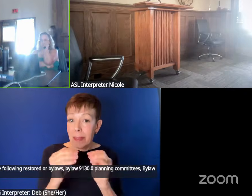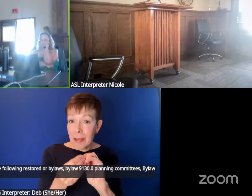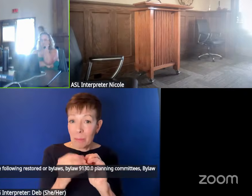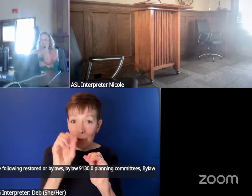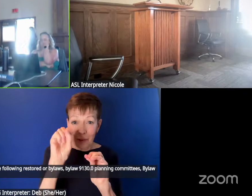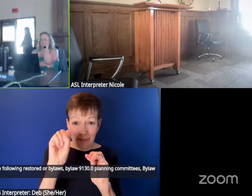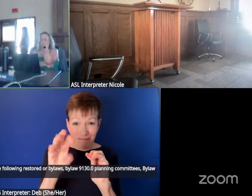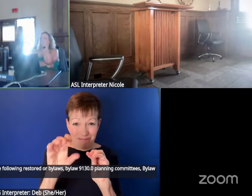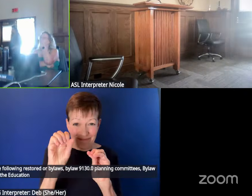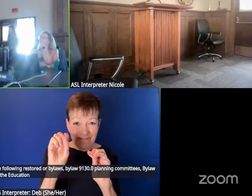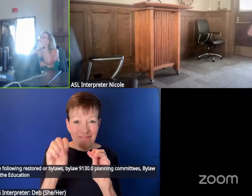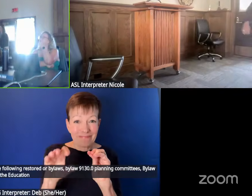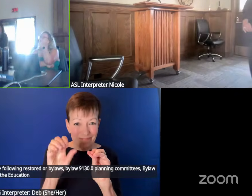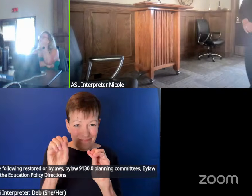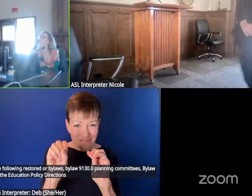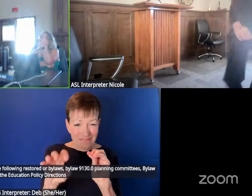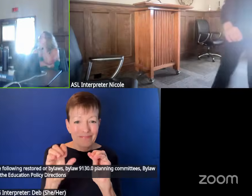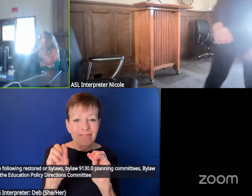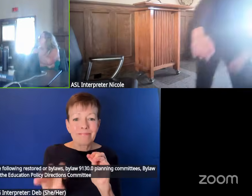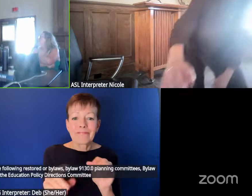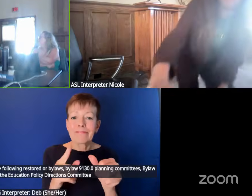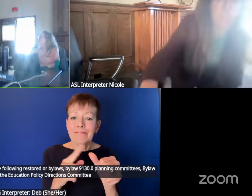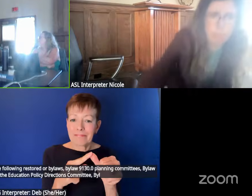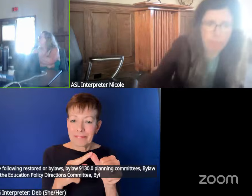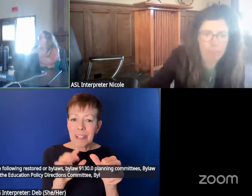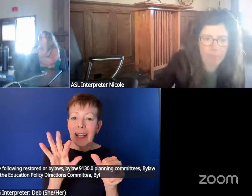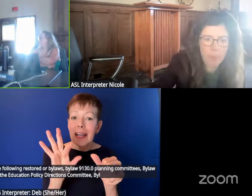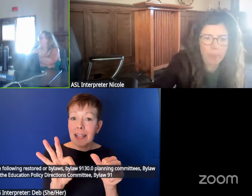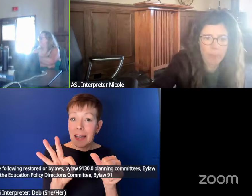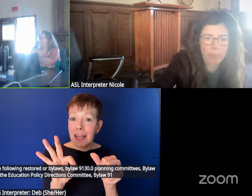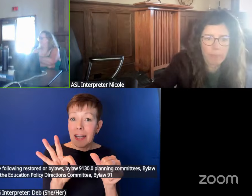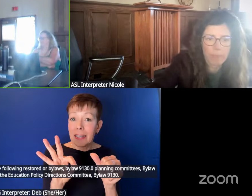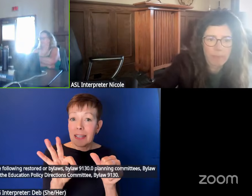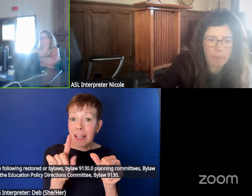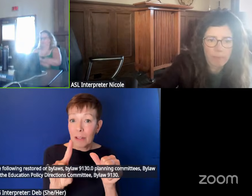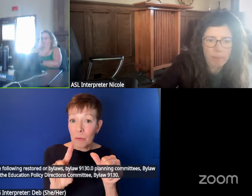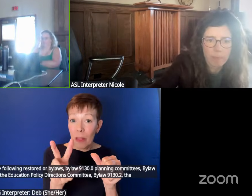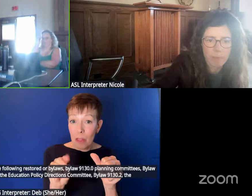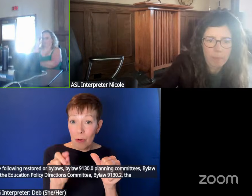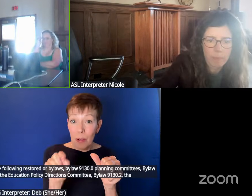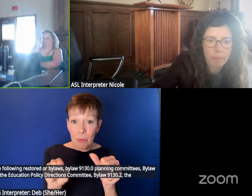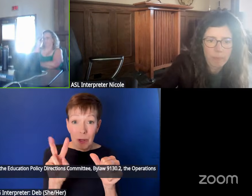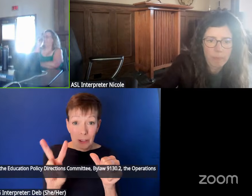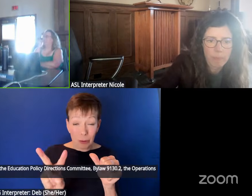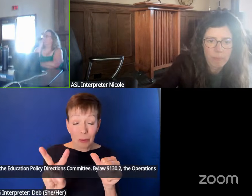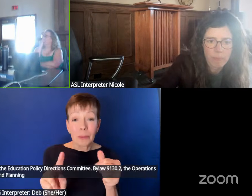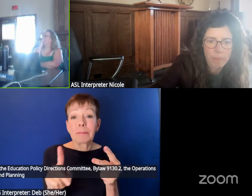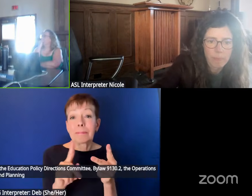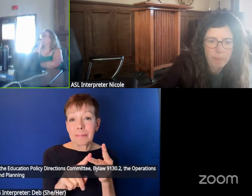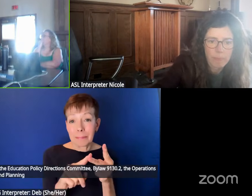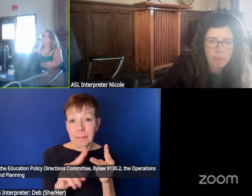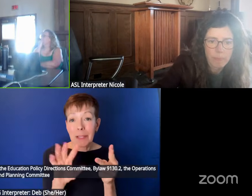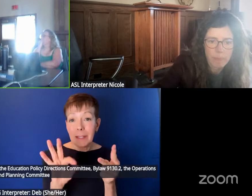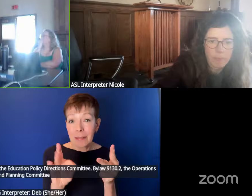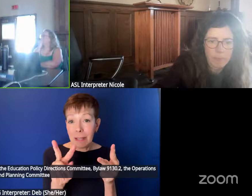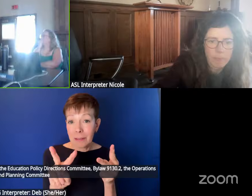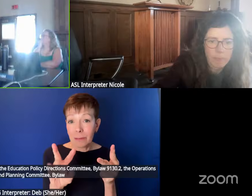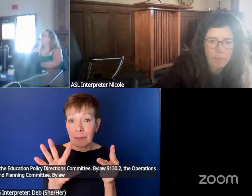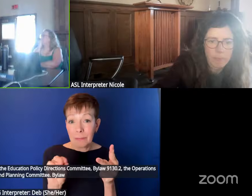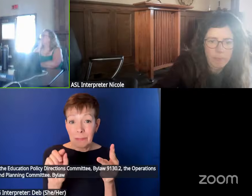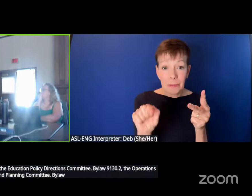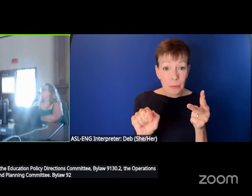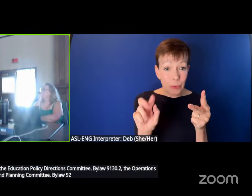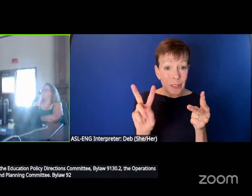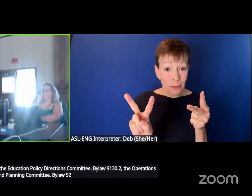education policy directions committee, bylaw 9130.2 the operations policy and planning committee, bylaw